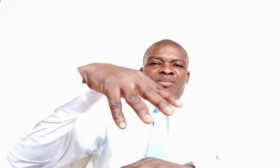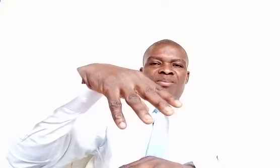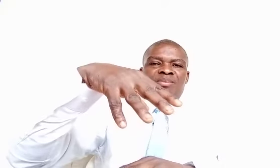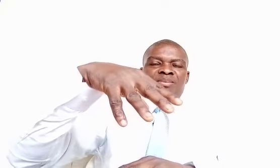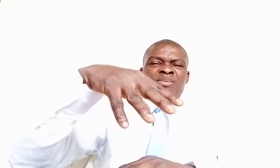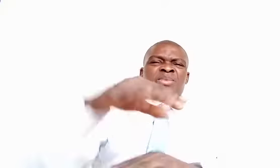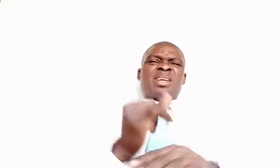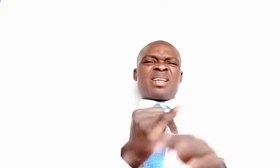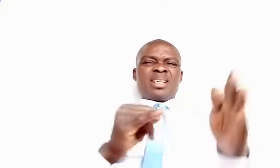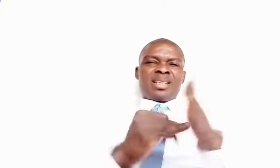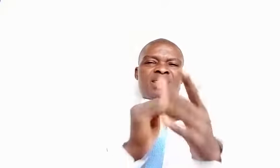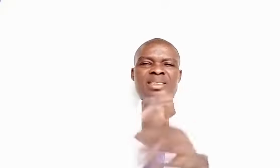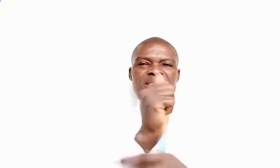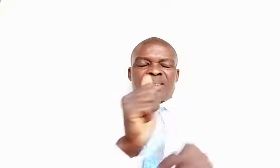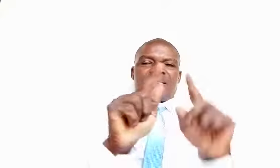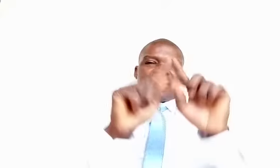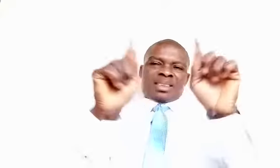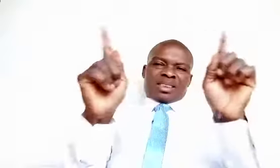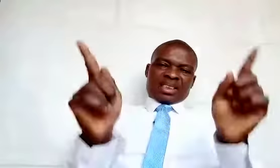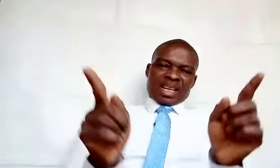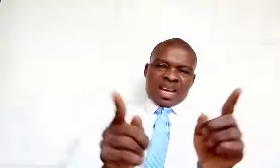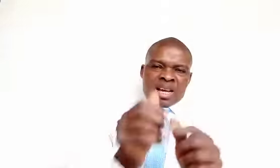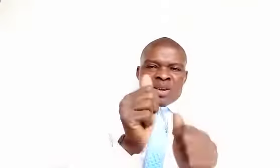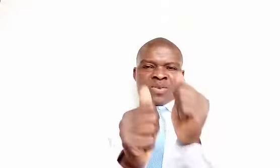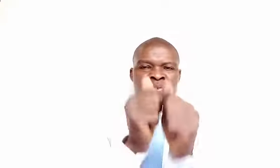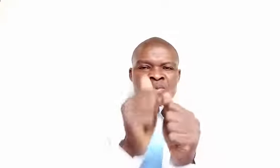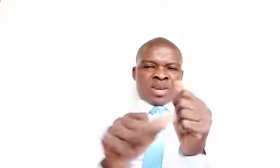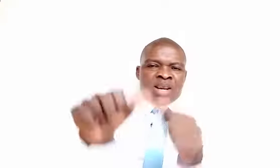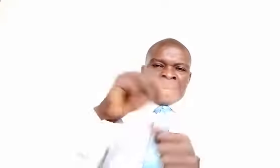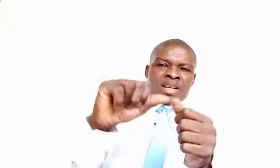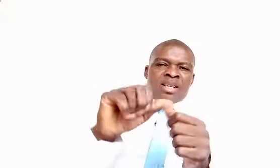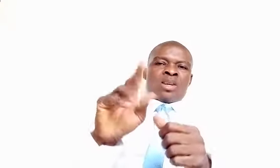It is a star around which the Earth orbits.